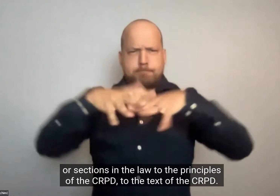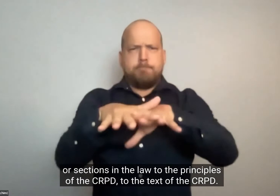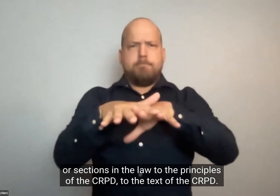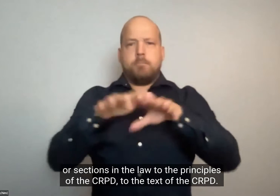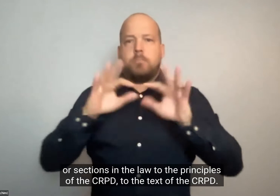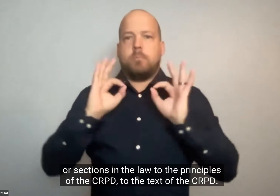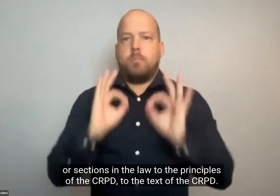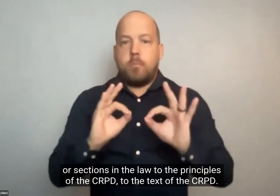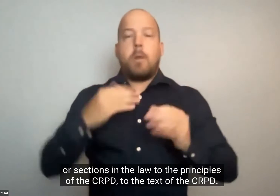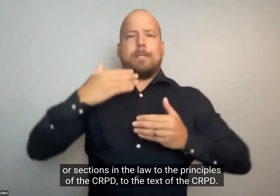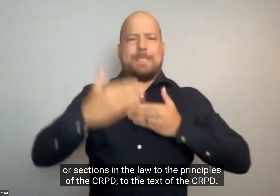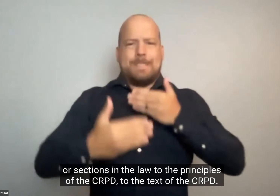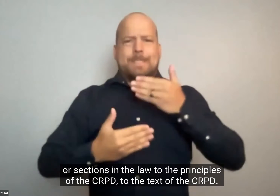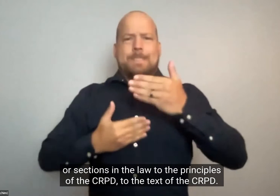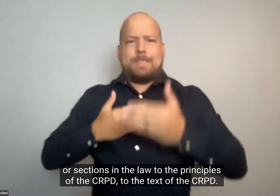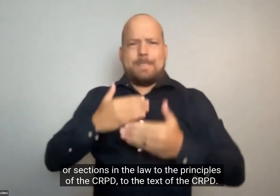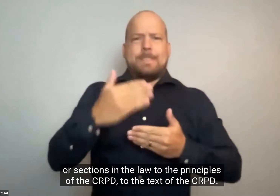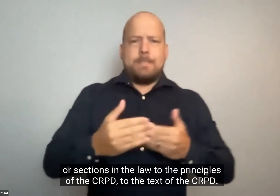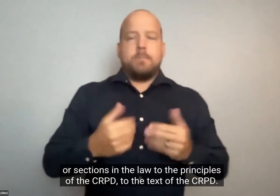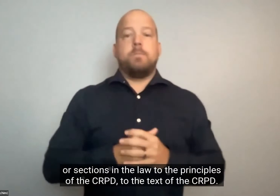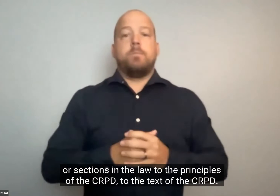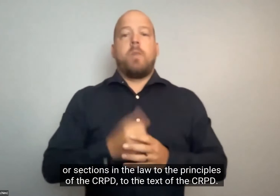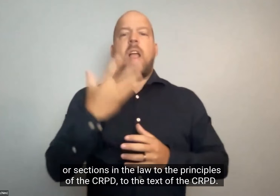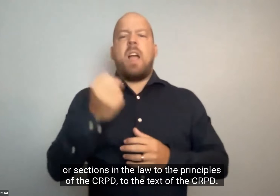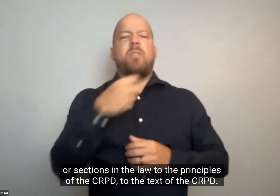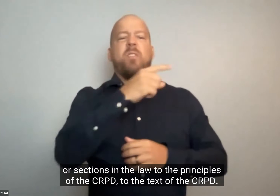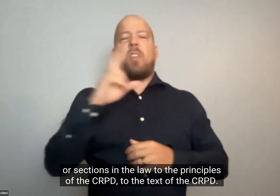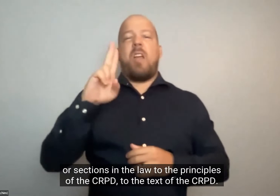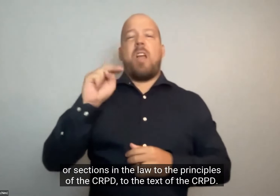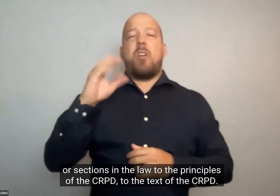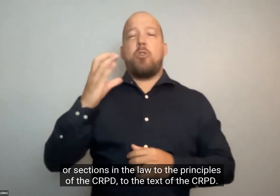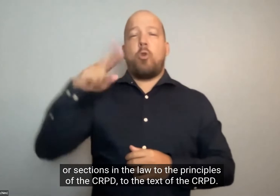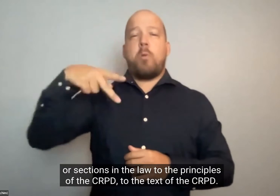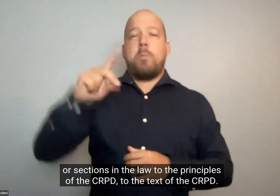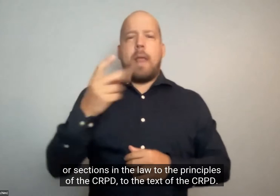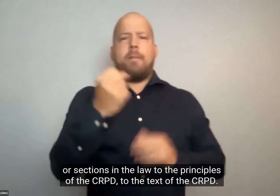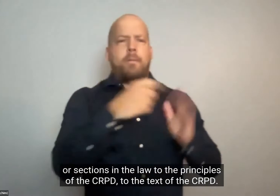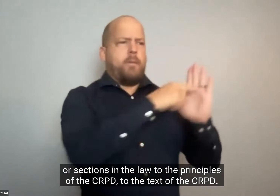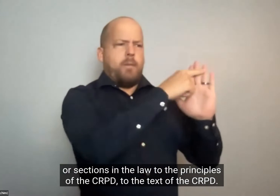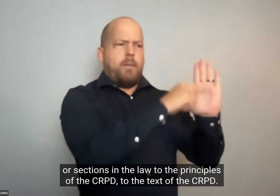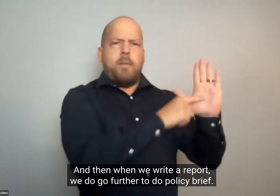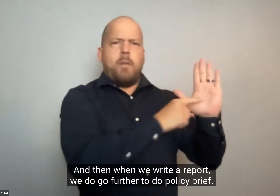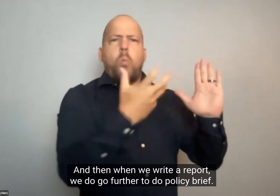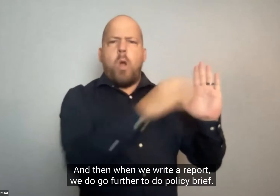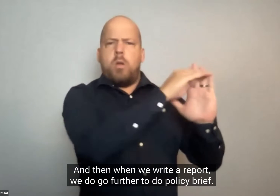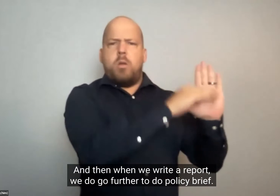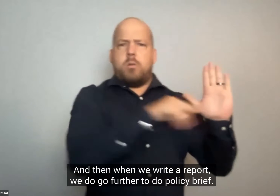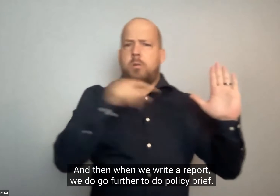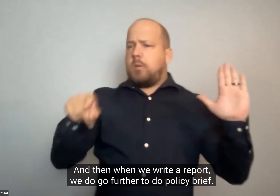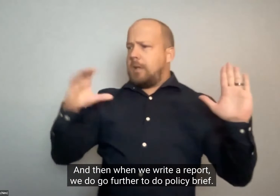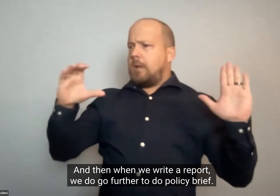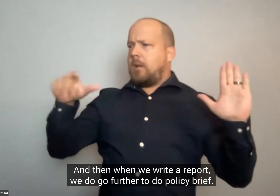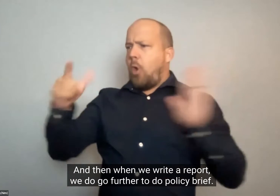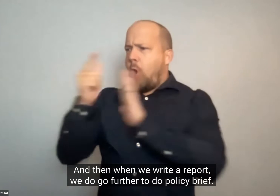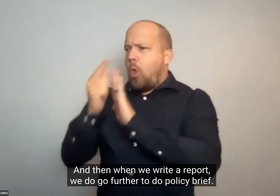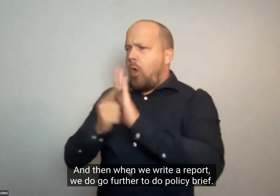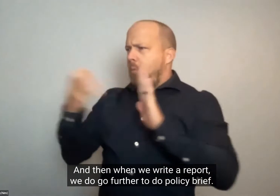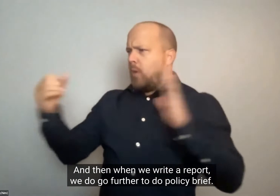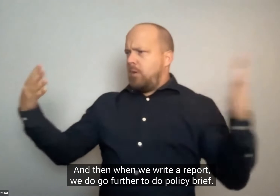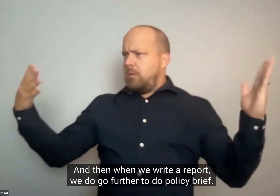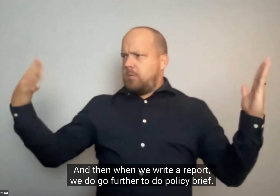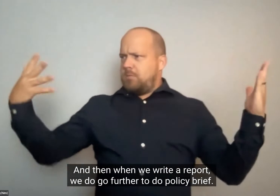to the principles of the CRPD, to the text of the CRPD. And then when we write a